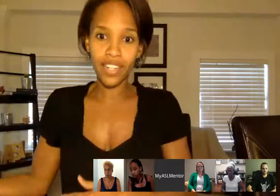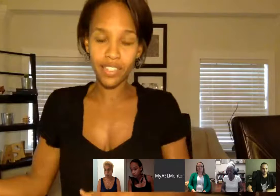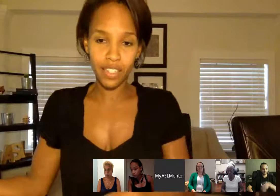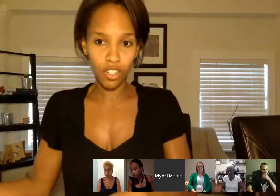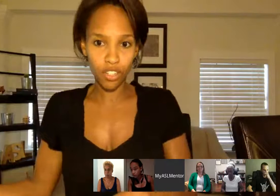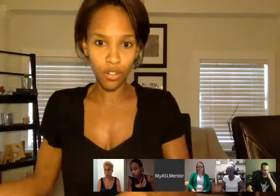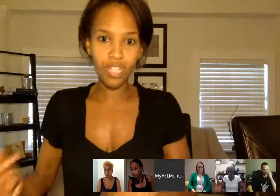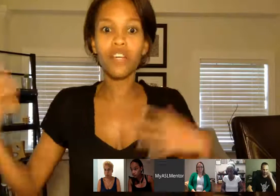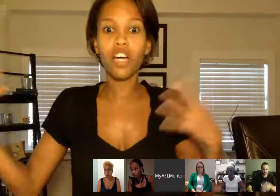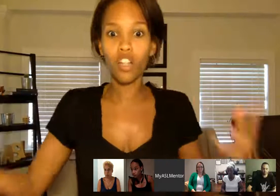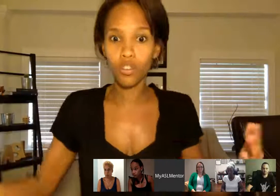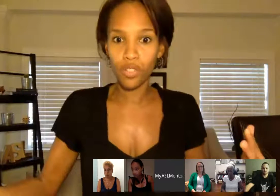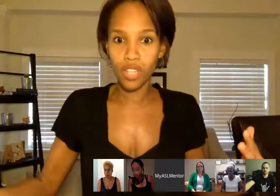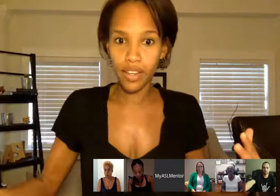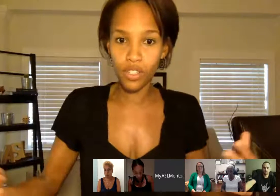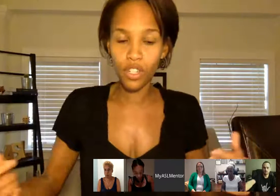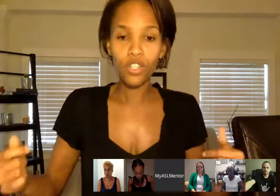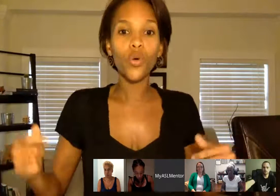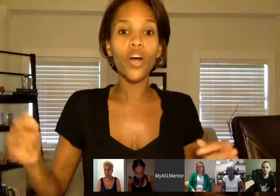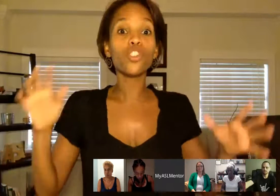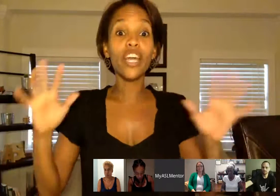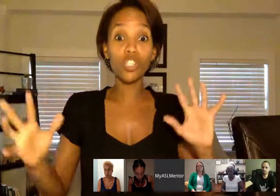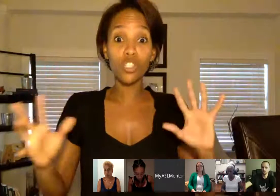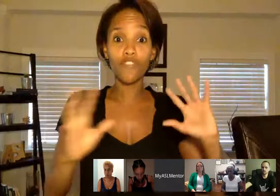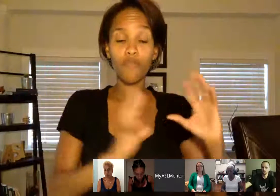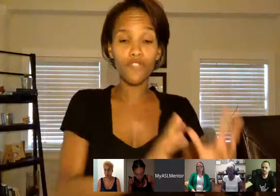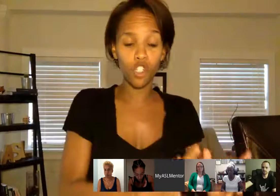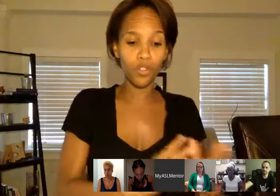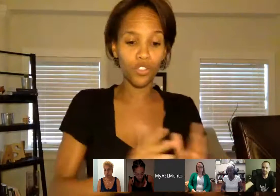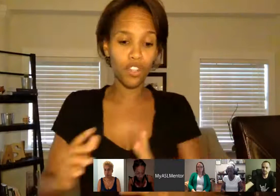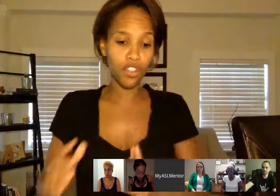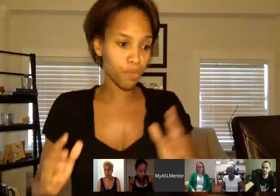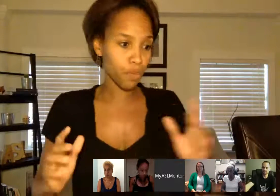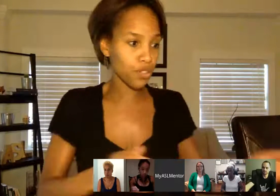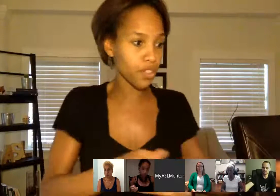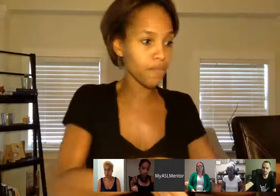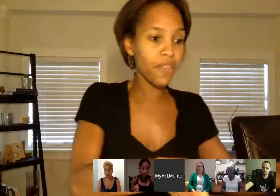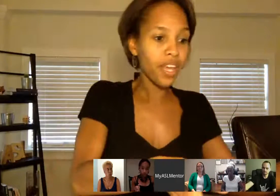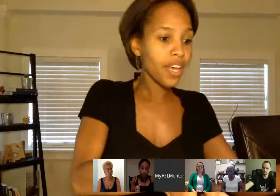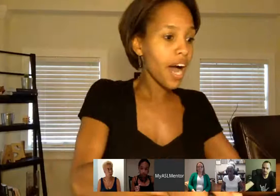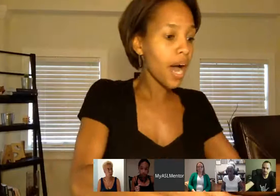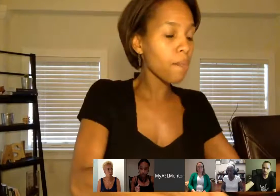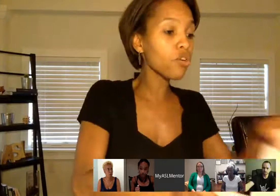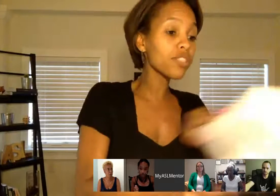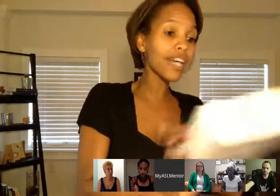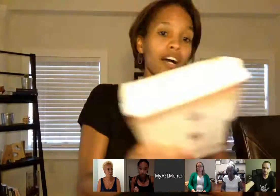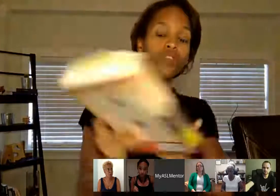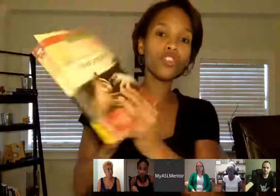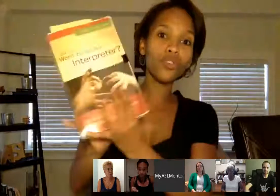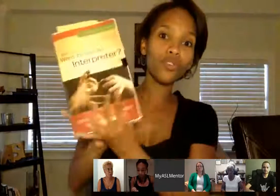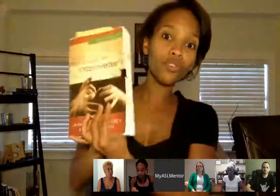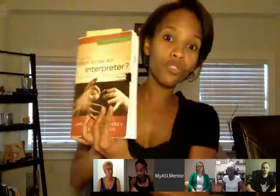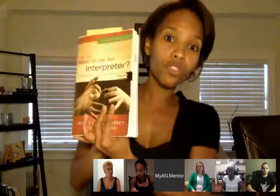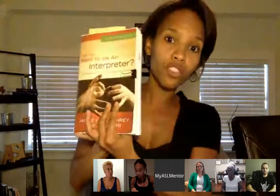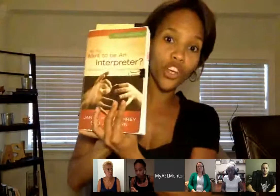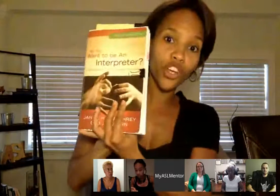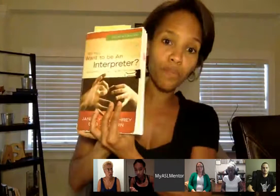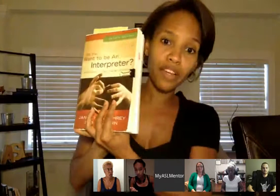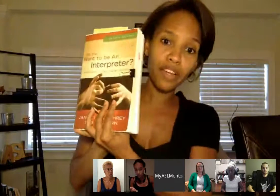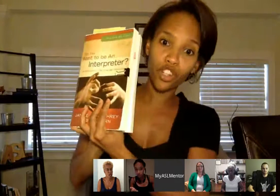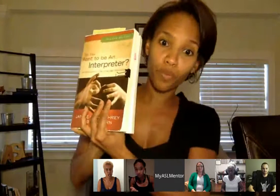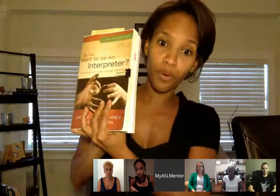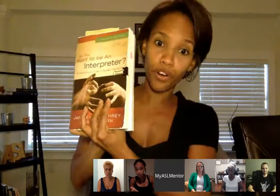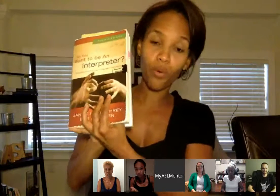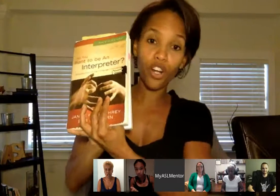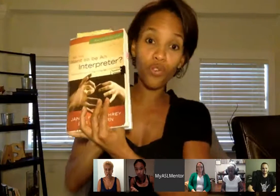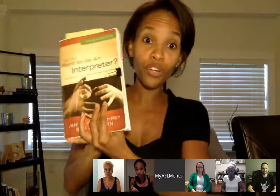about that distinction, or something along those lines. So I changed it from first person to third person. I pulled out good old So You Want to Be